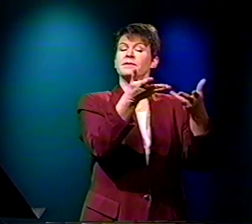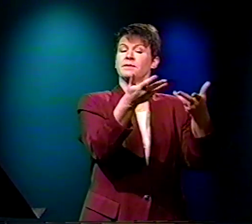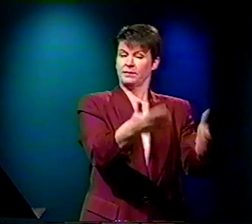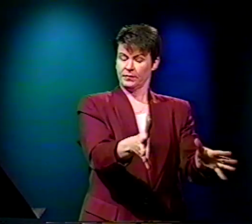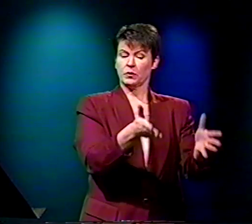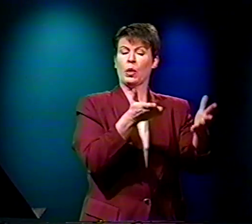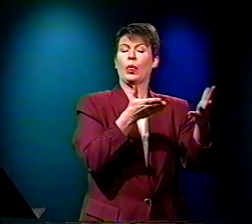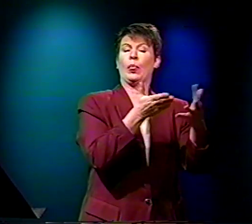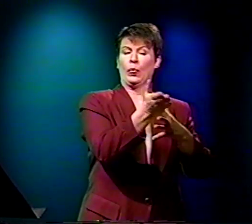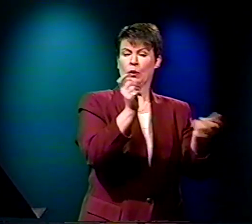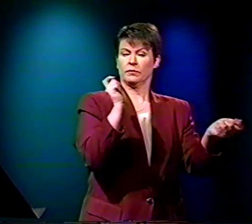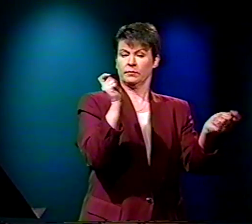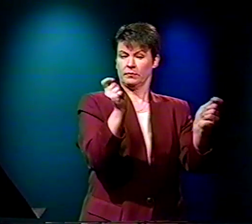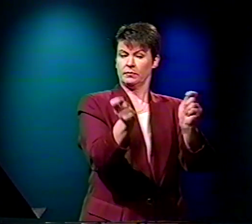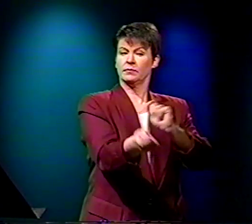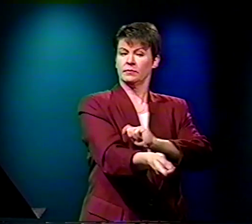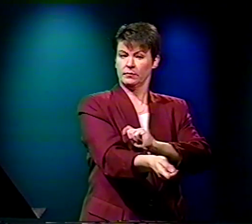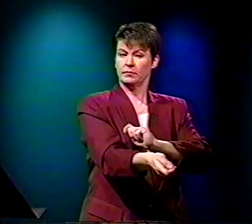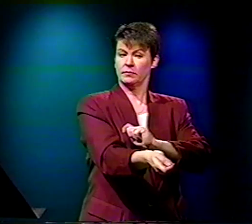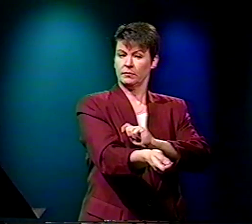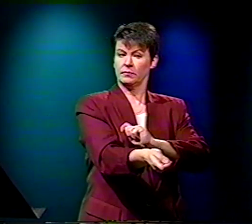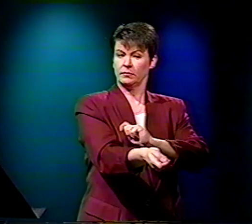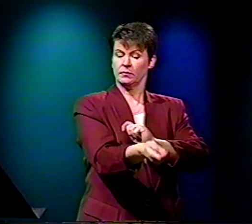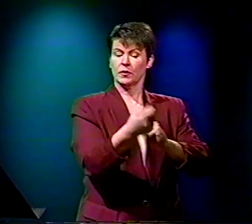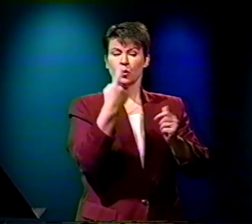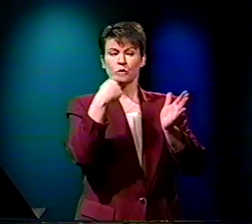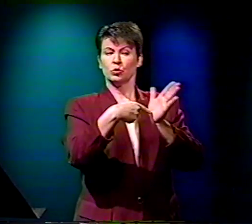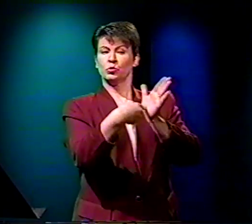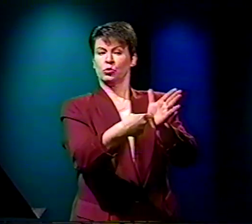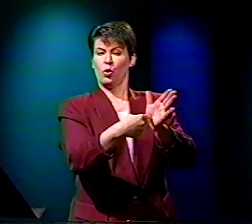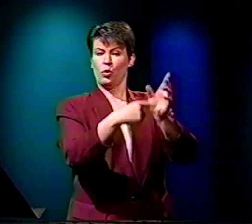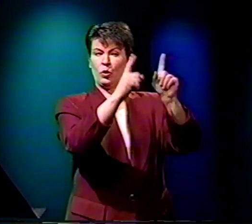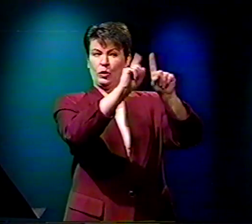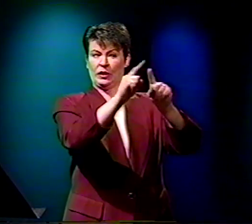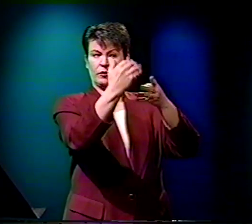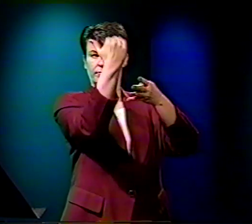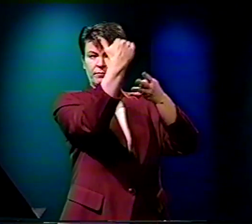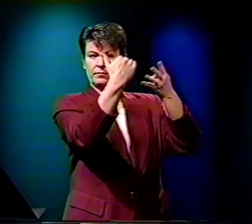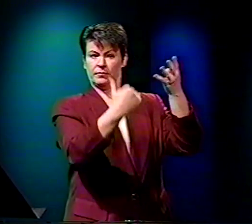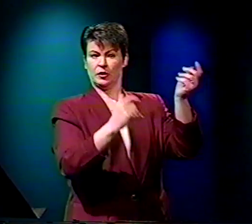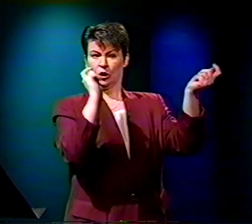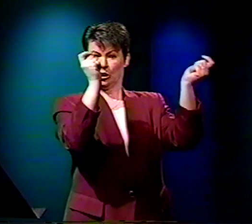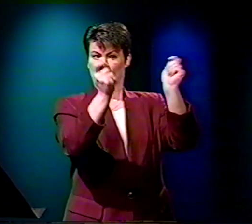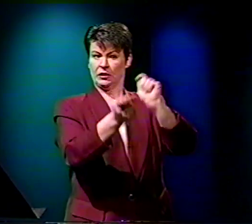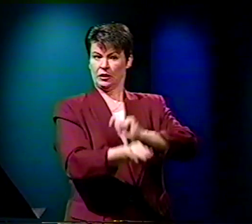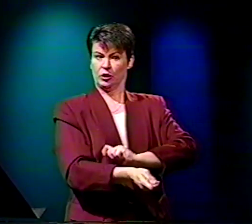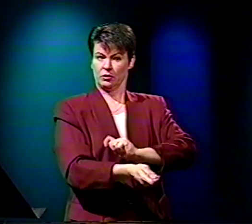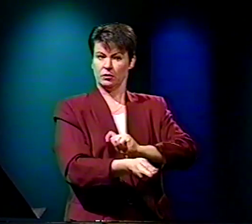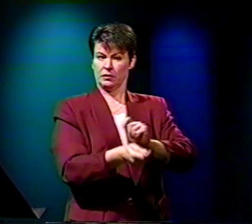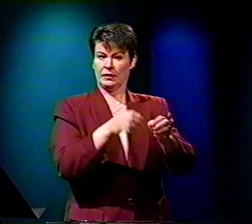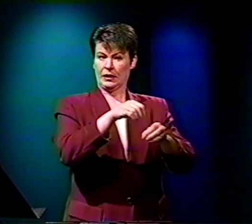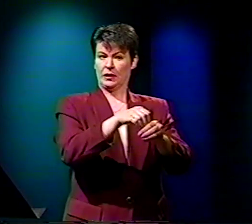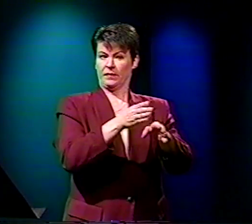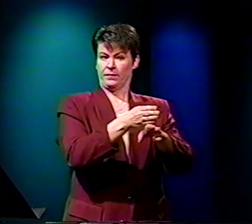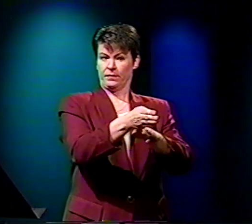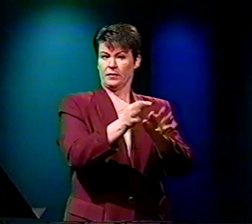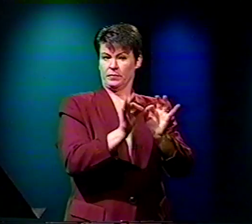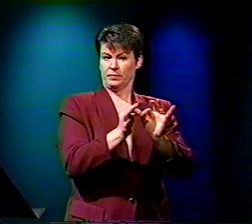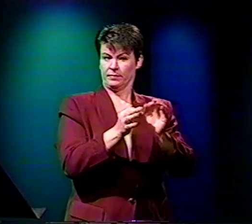however, it has gone through a great deal of evolution as well. Let me show you the different changes that have taken place within the